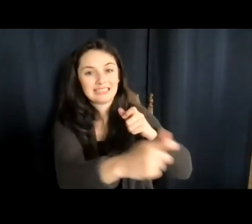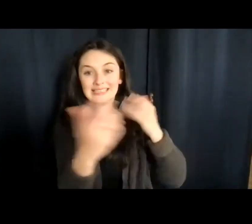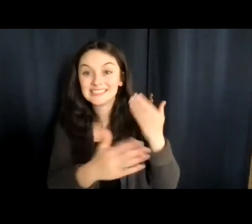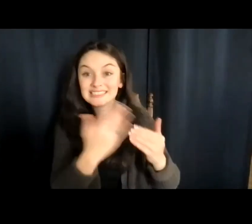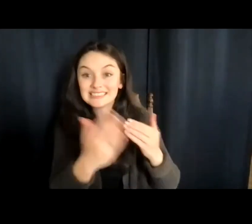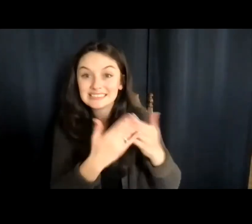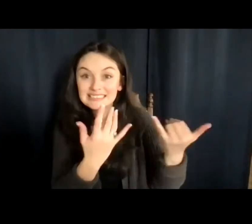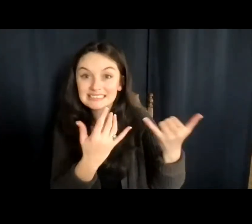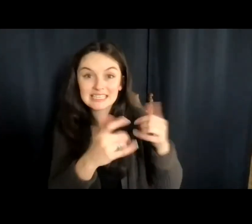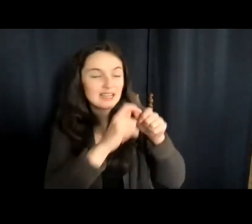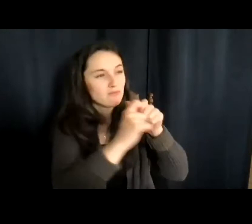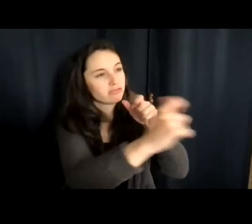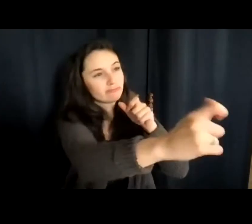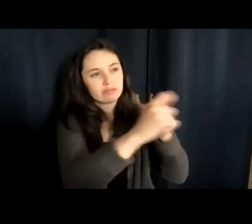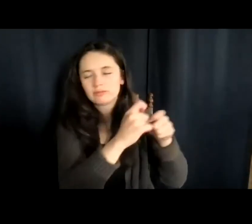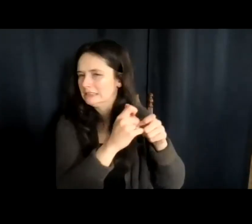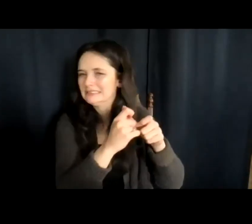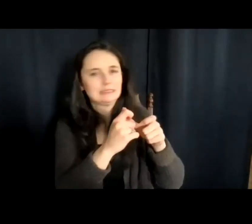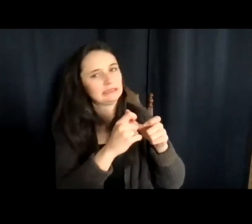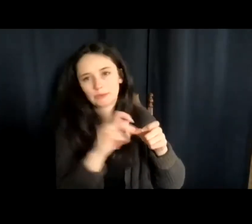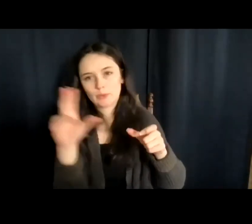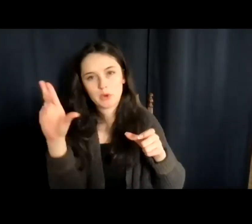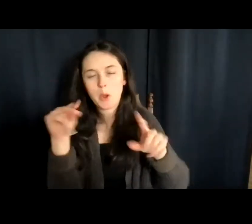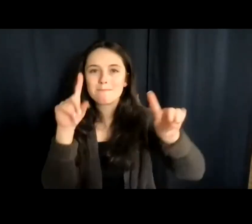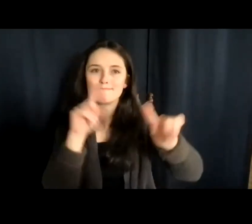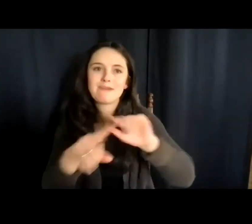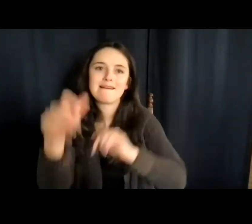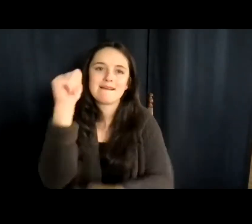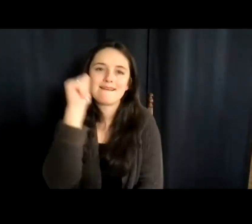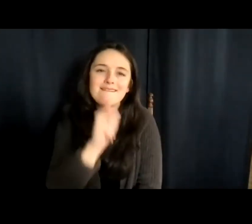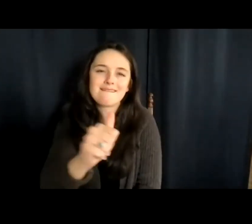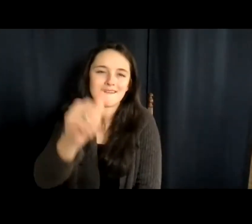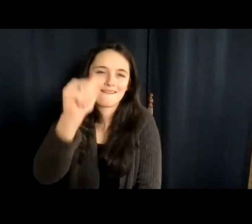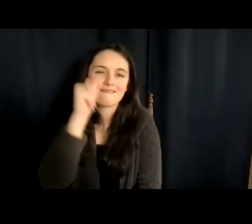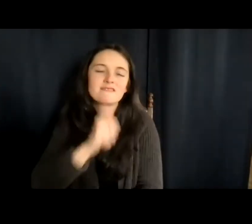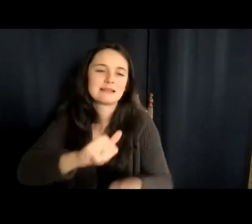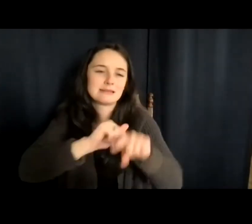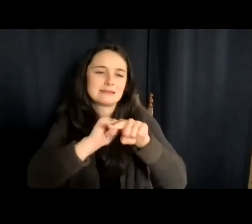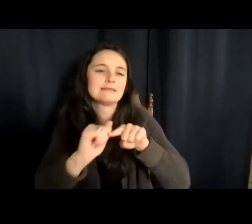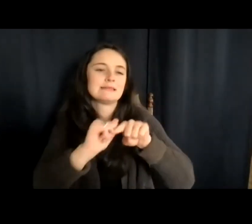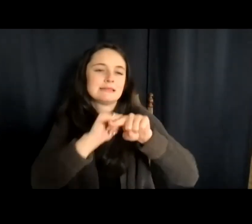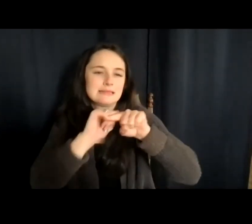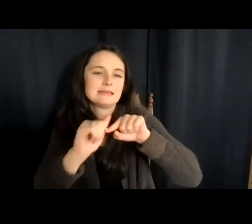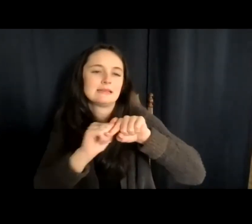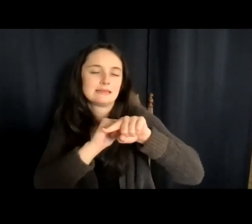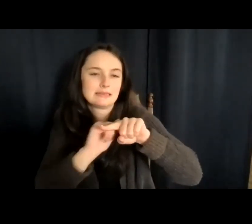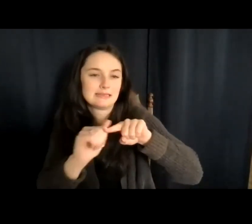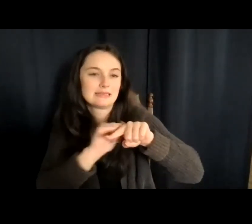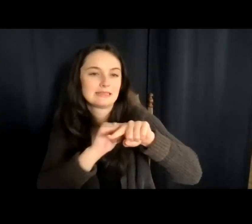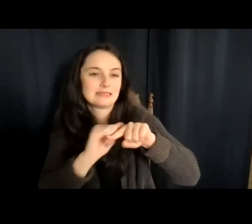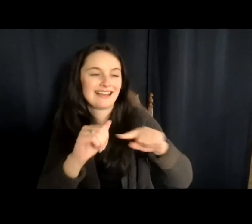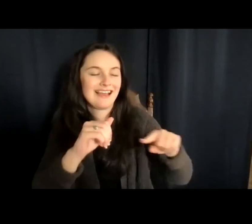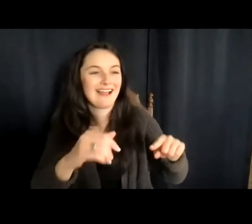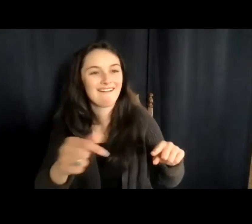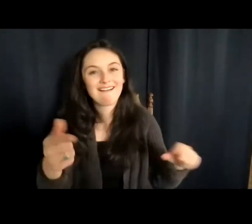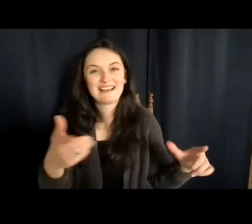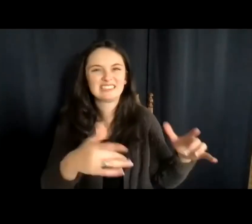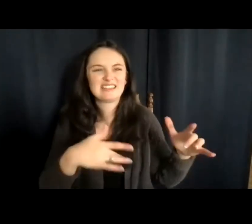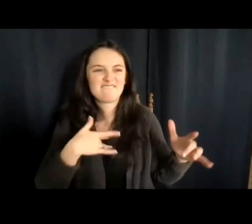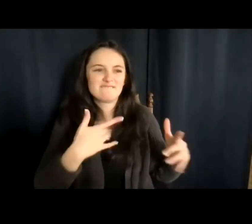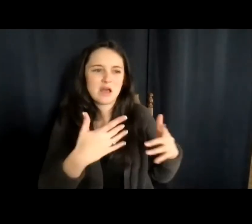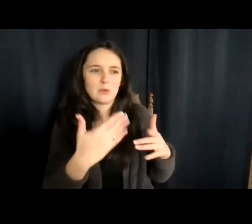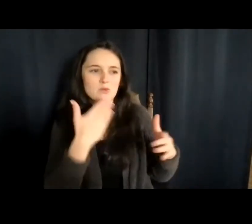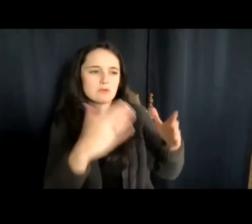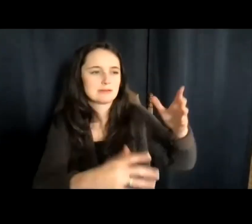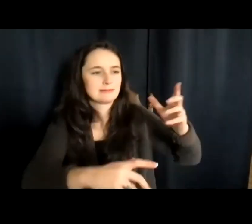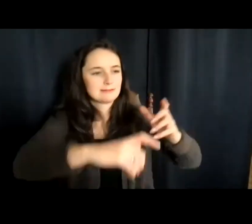horn, getting better day by day. The cool brass of the horn felt swell on her fingers.